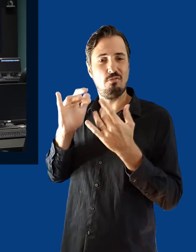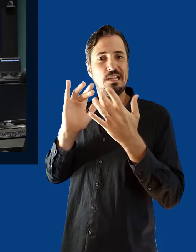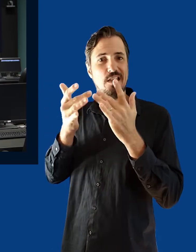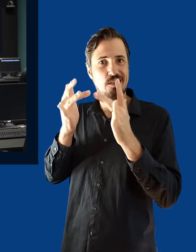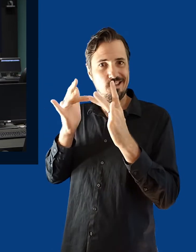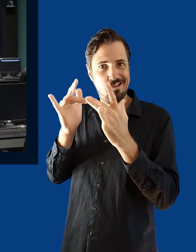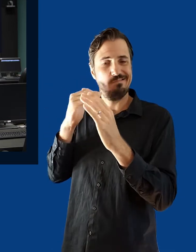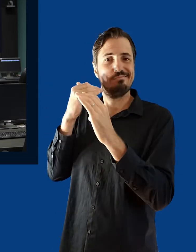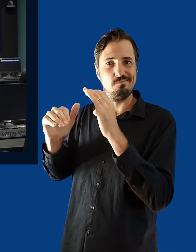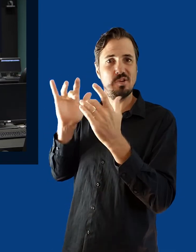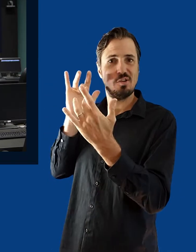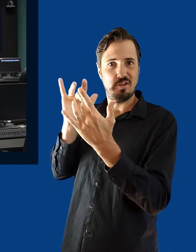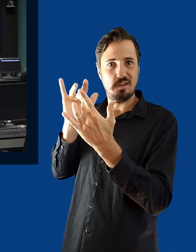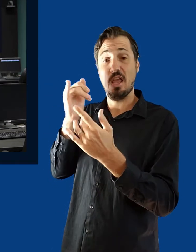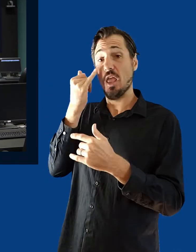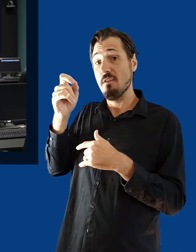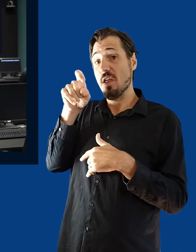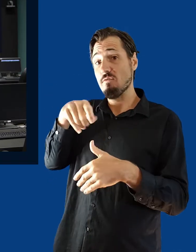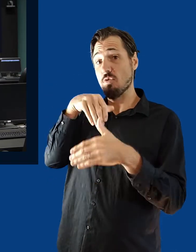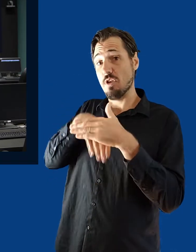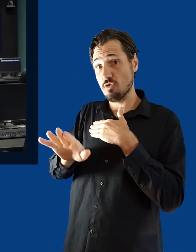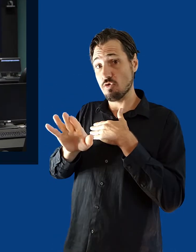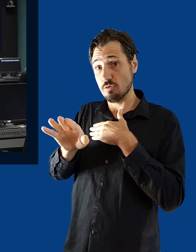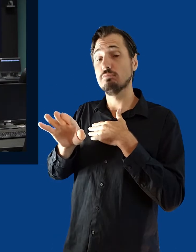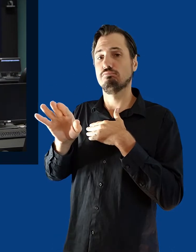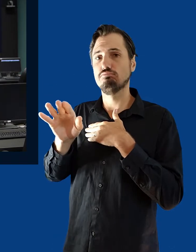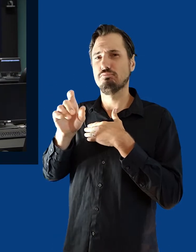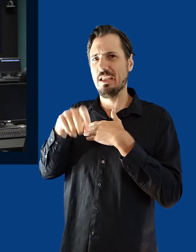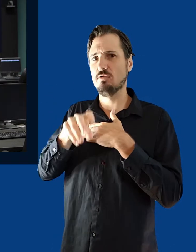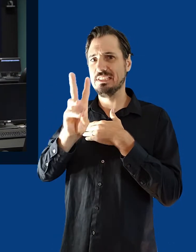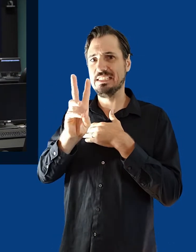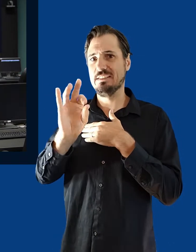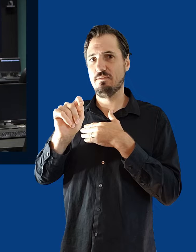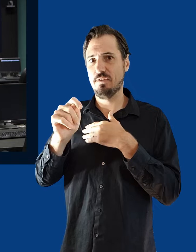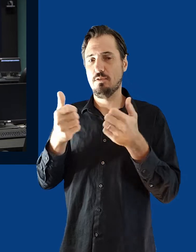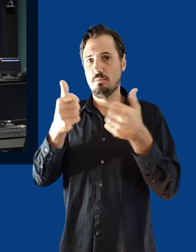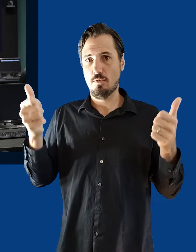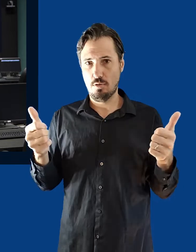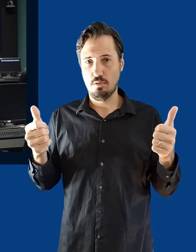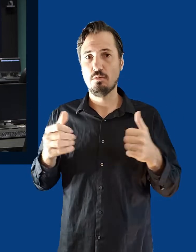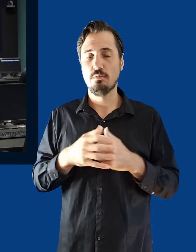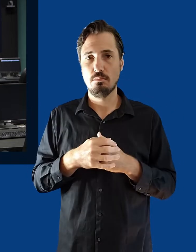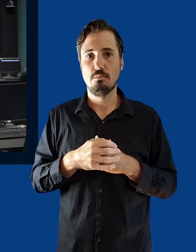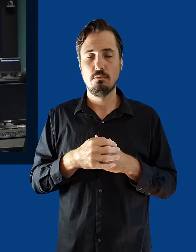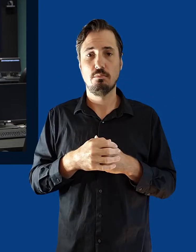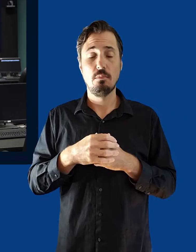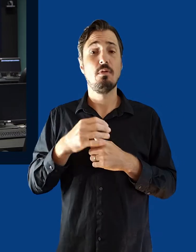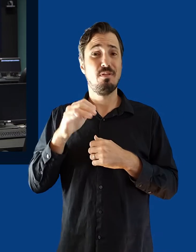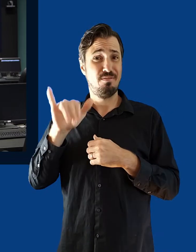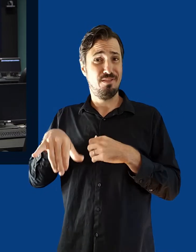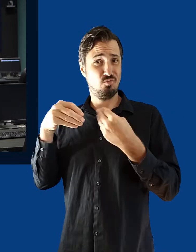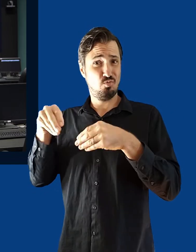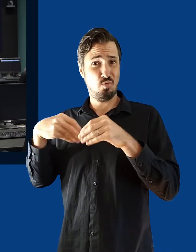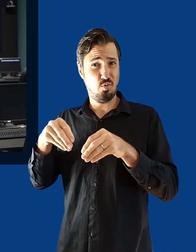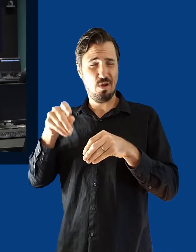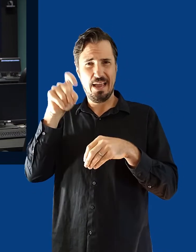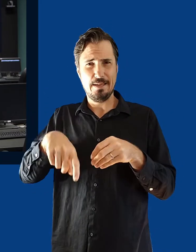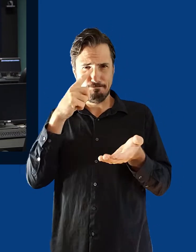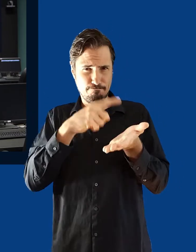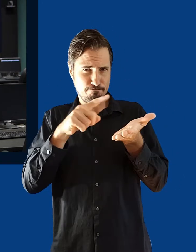determine a maximum number of customers that it can accommodate inside a store to maintain social distancing, and then limit the